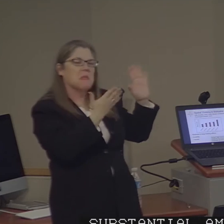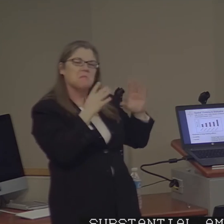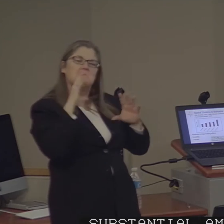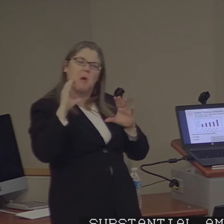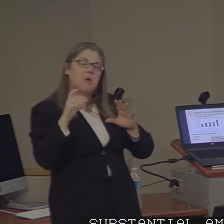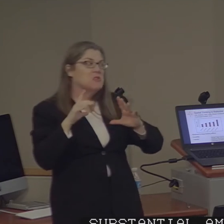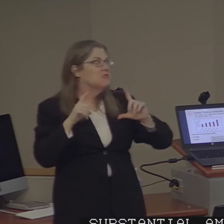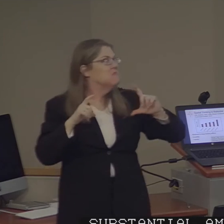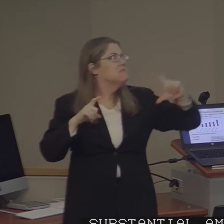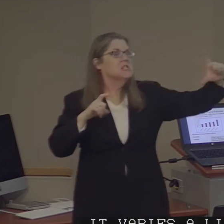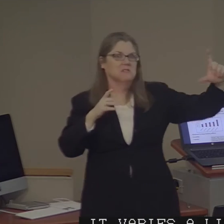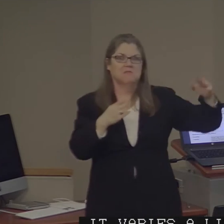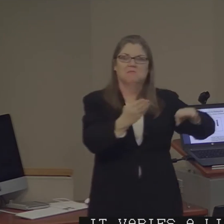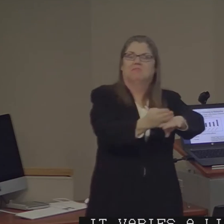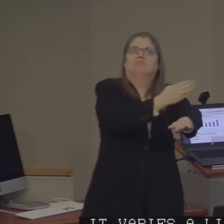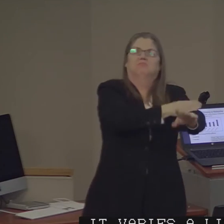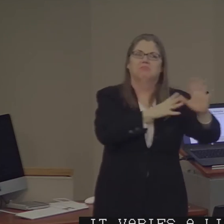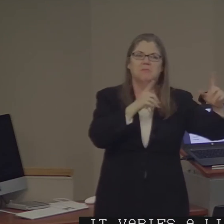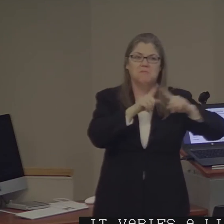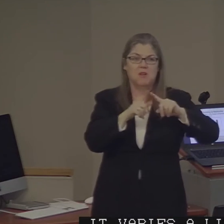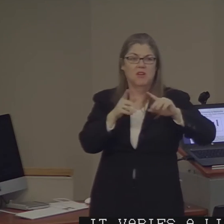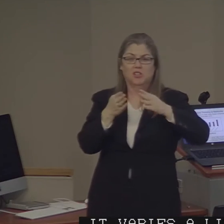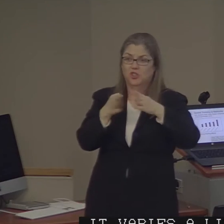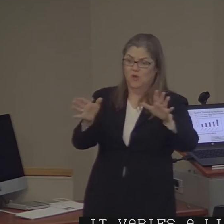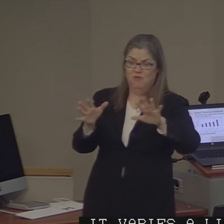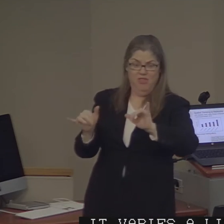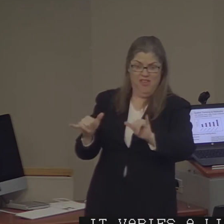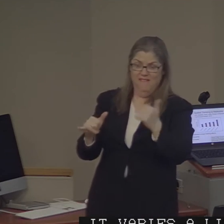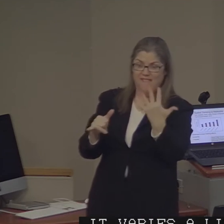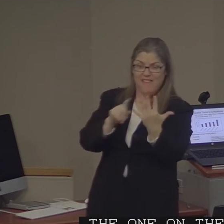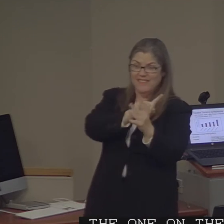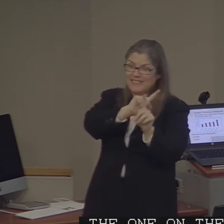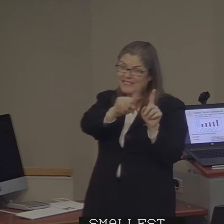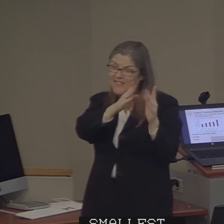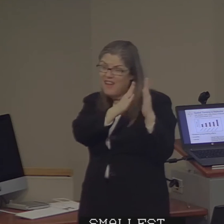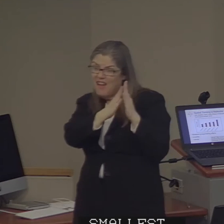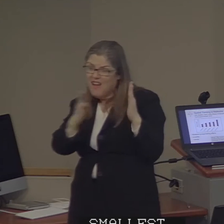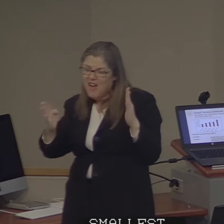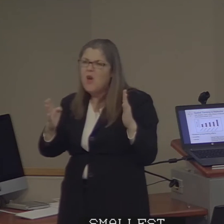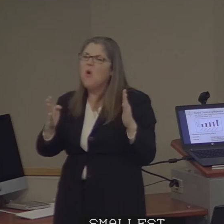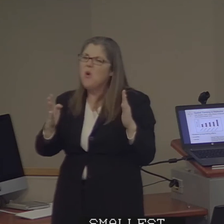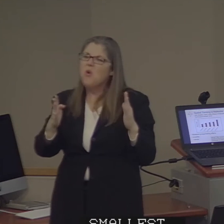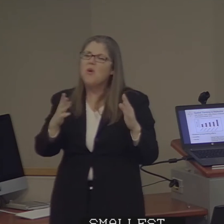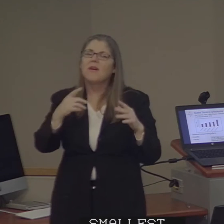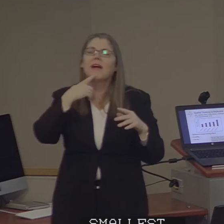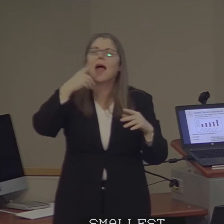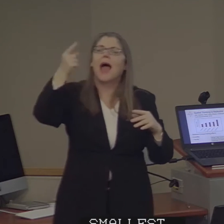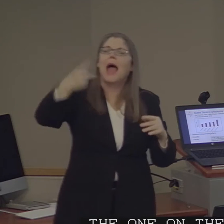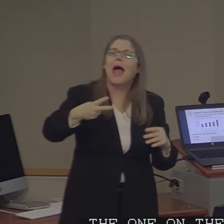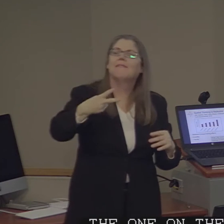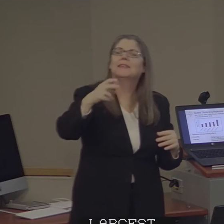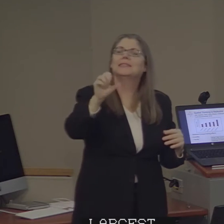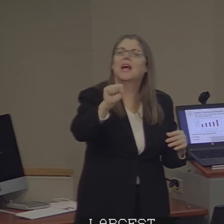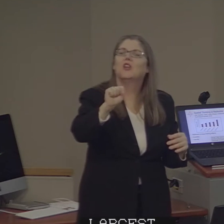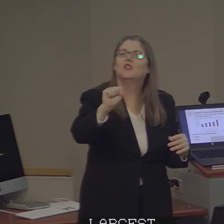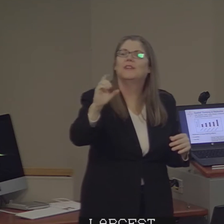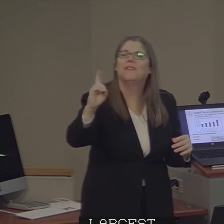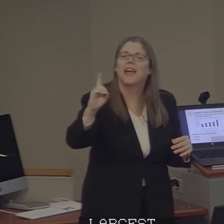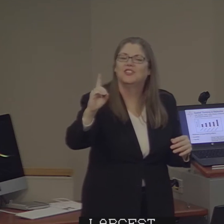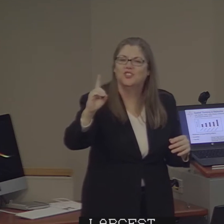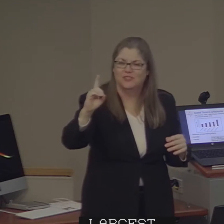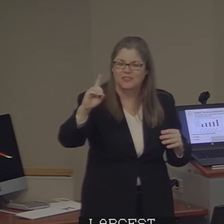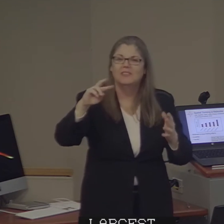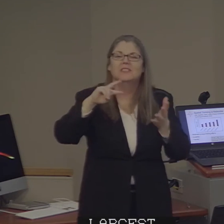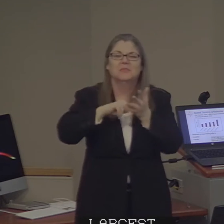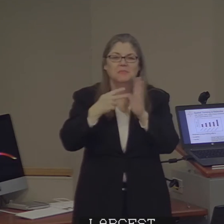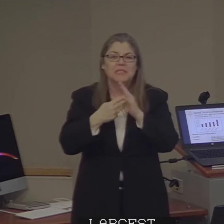is the largest. But overall, this is about a half a standard deviation. So it's about the equivalent of 7 or 8